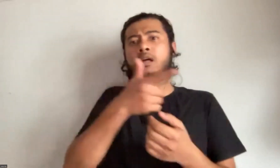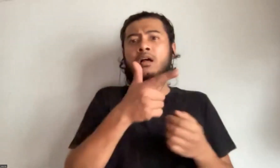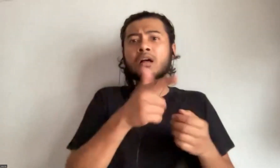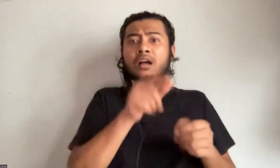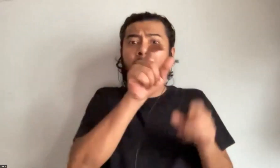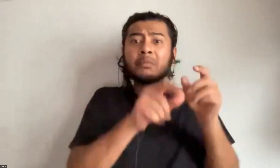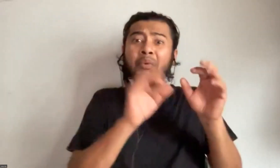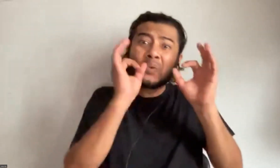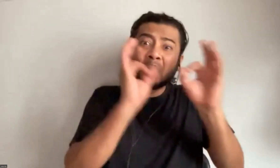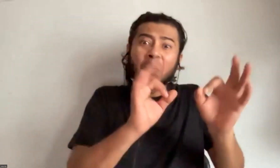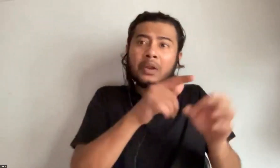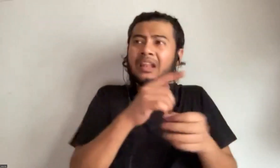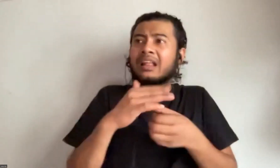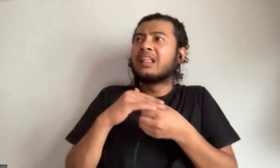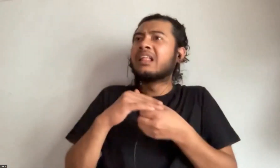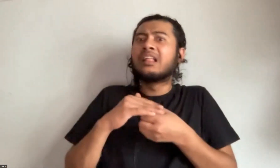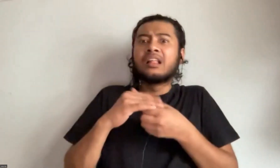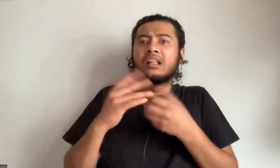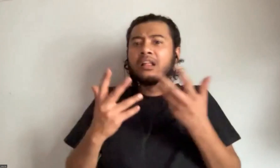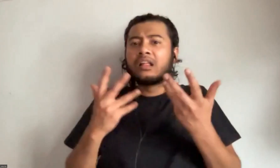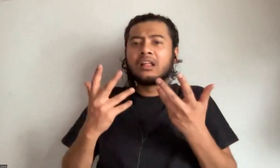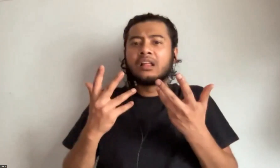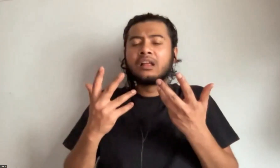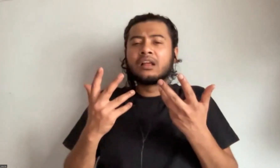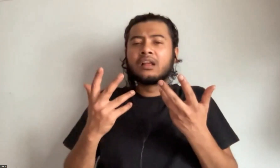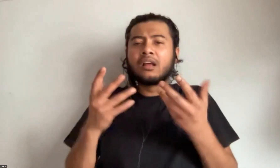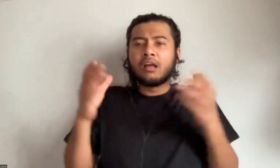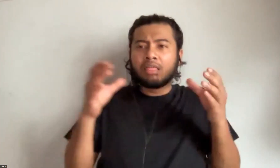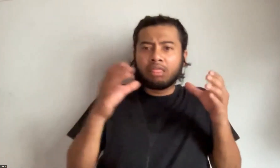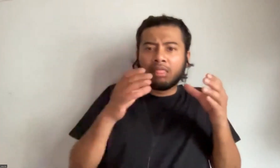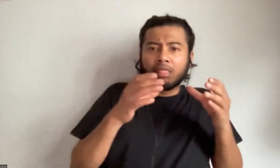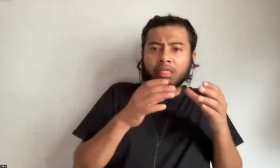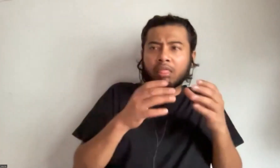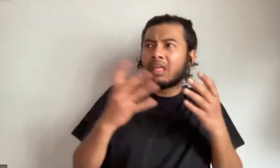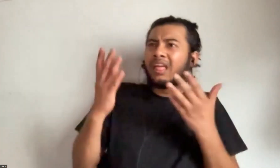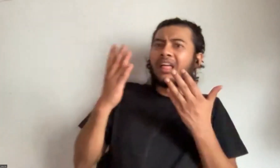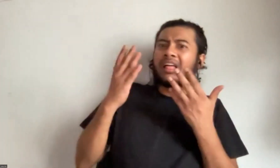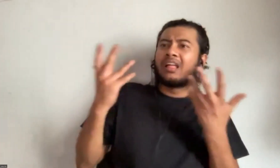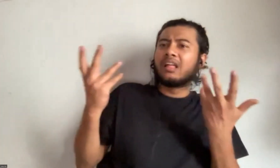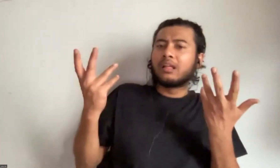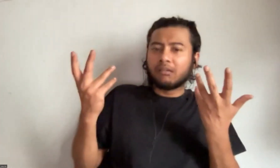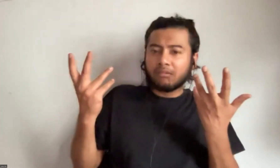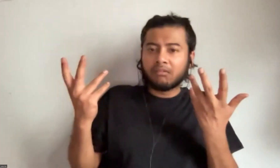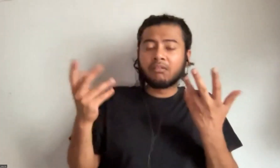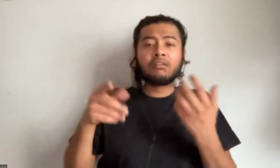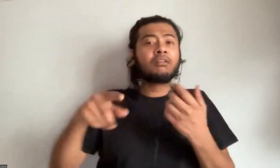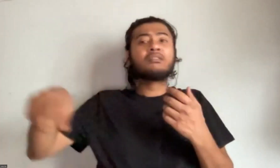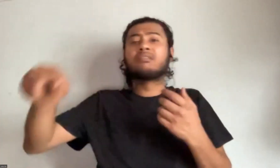animals and eating them, having all kind of intoxication, killing each other, having